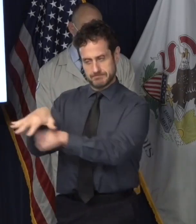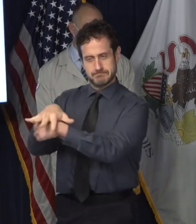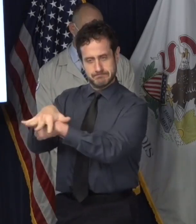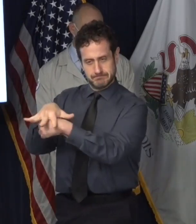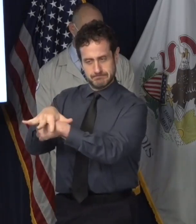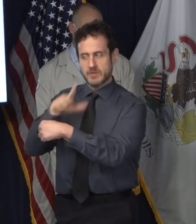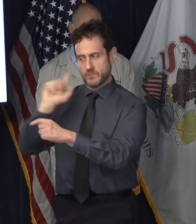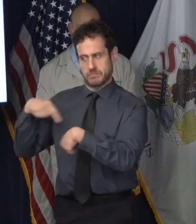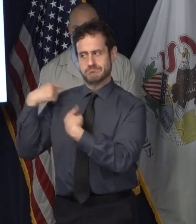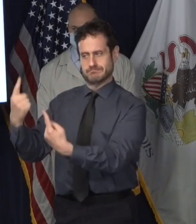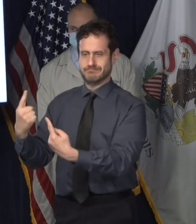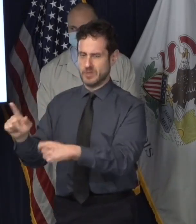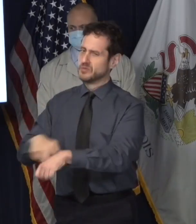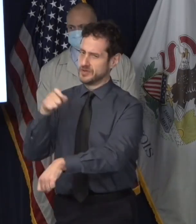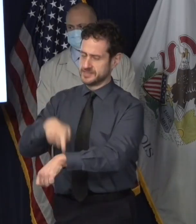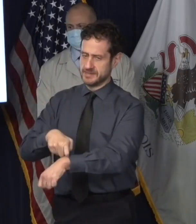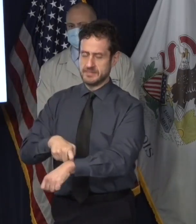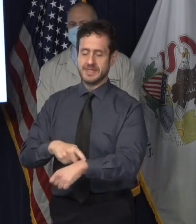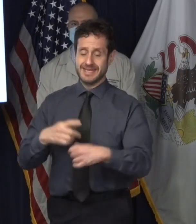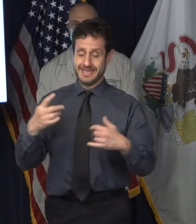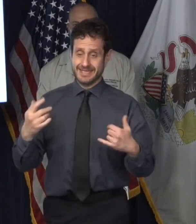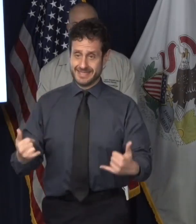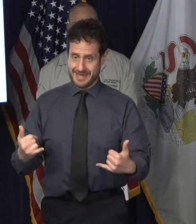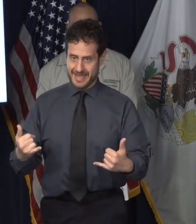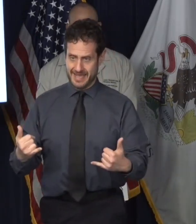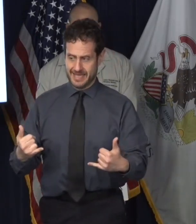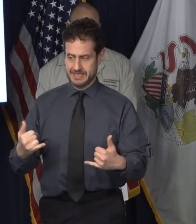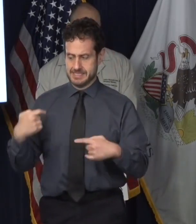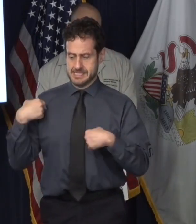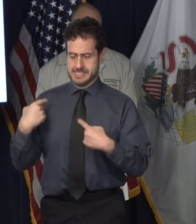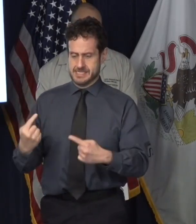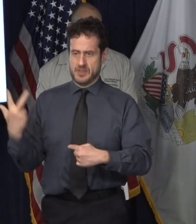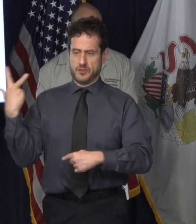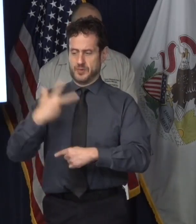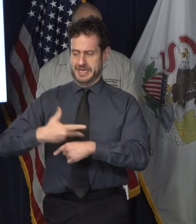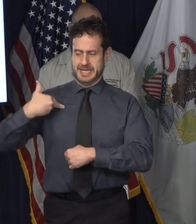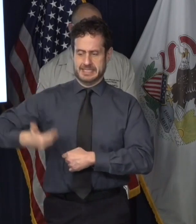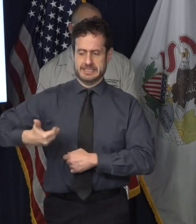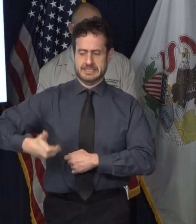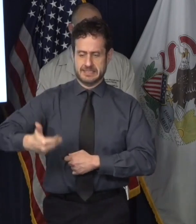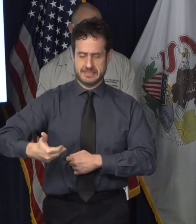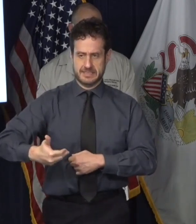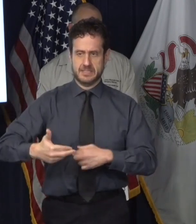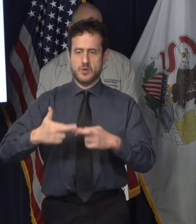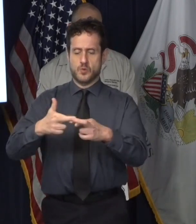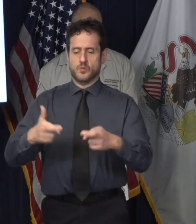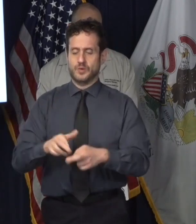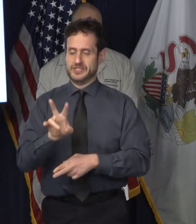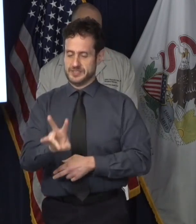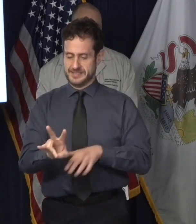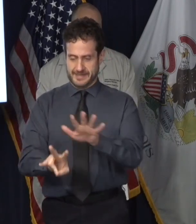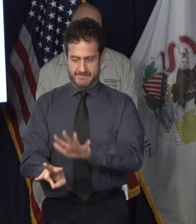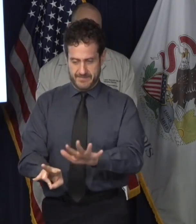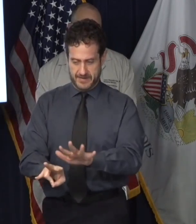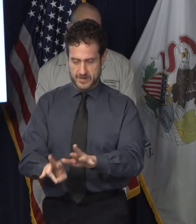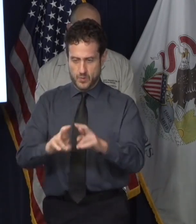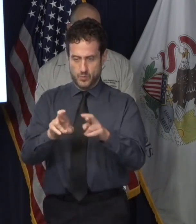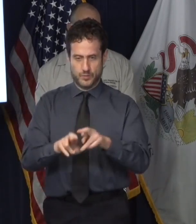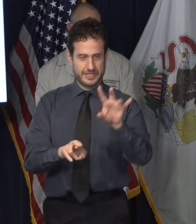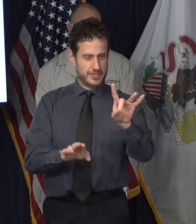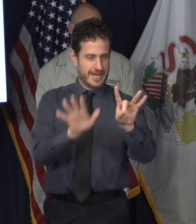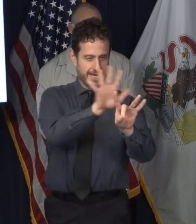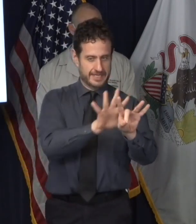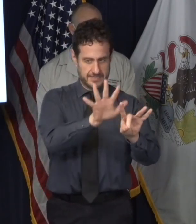Today marks the third day in a row for Regions 7 and 8 to report a rolling positivity average